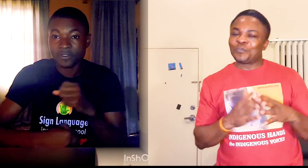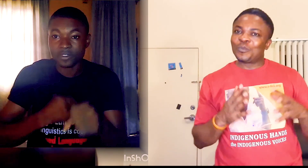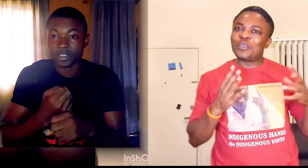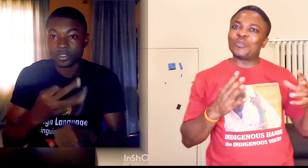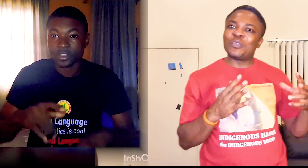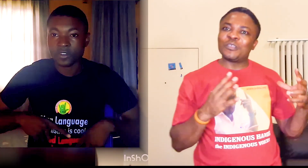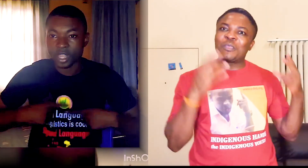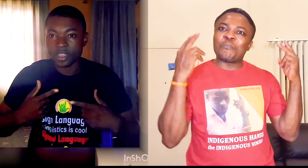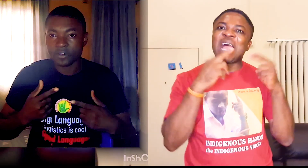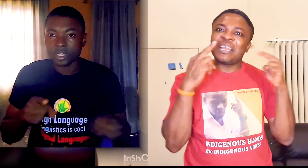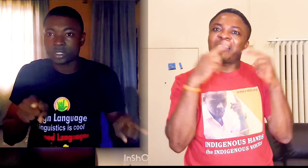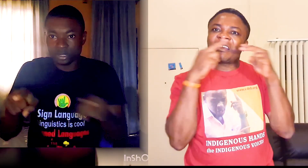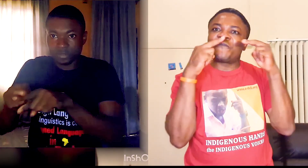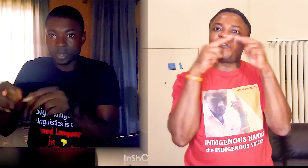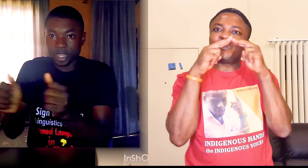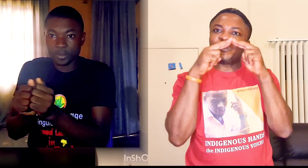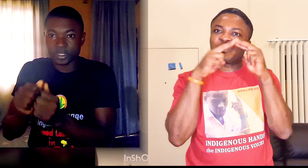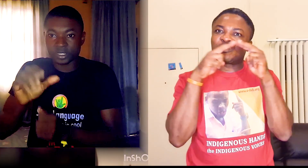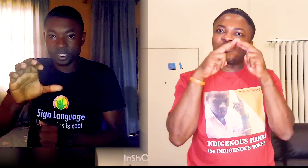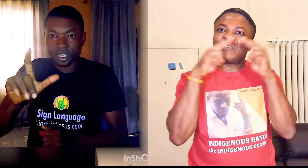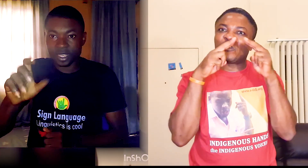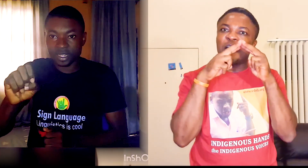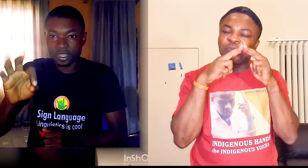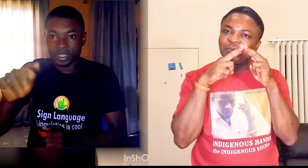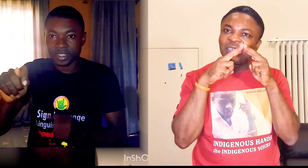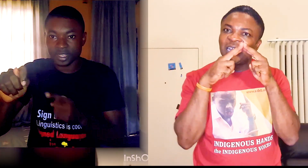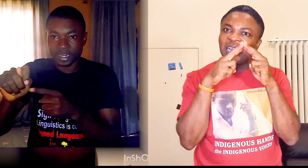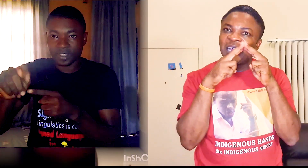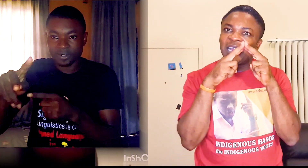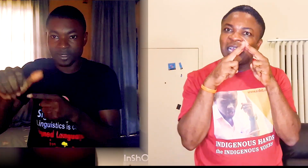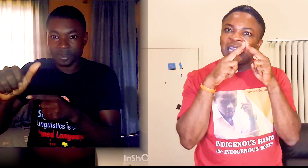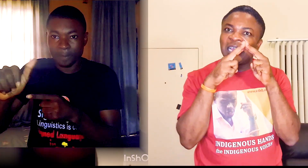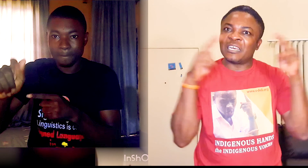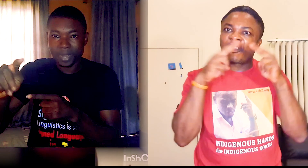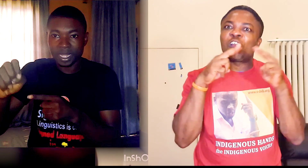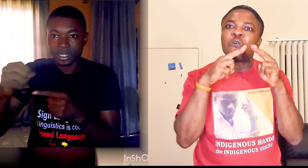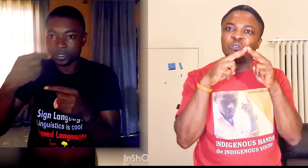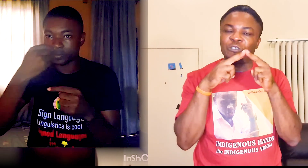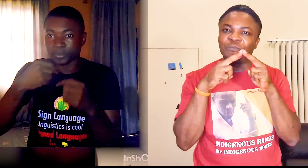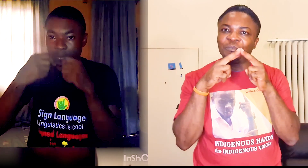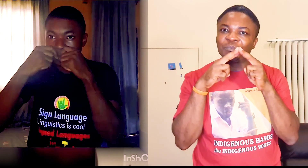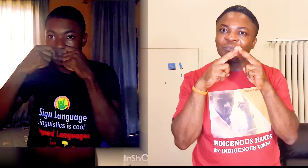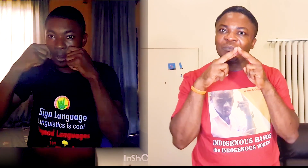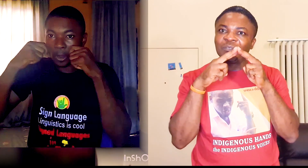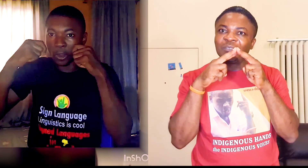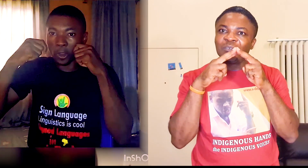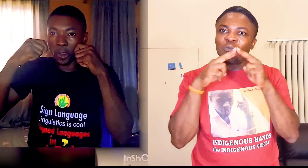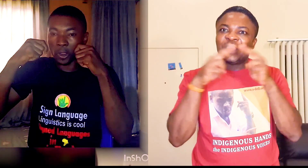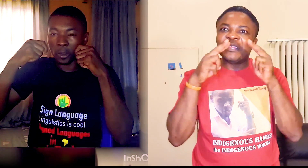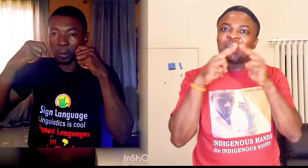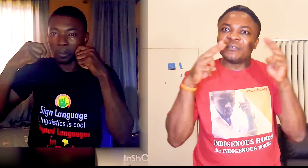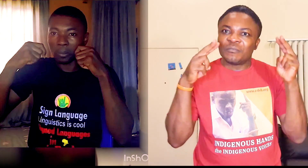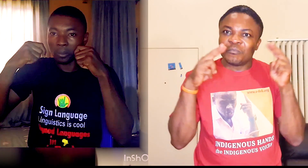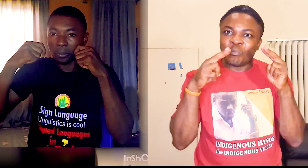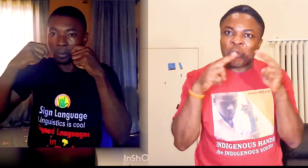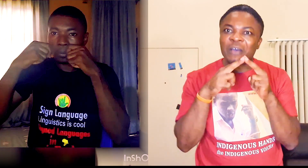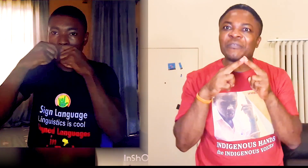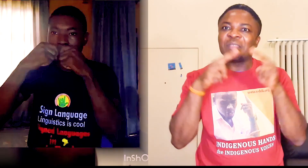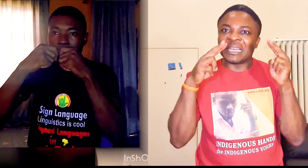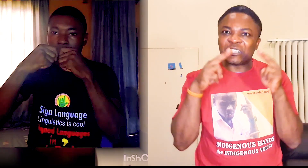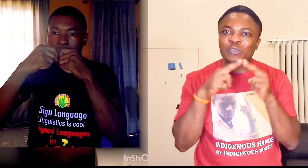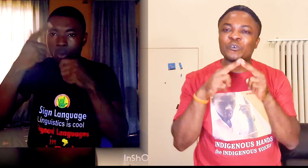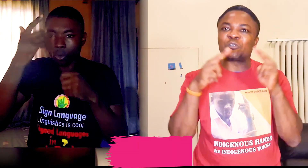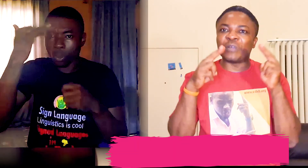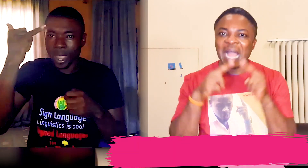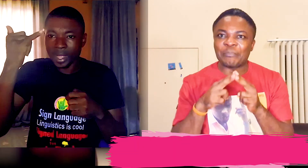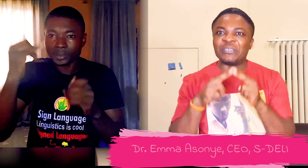like the palate that refused to develop and close within the month